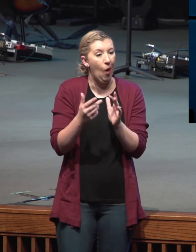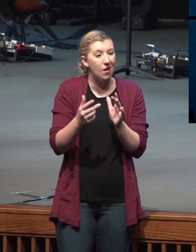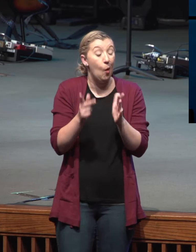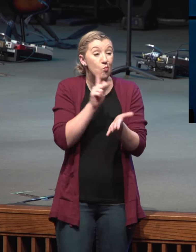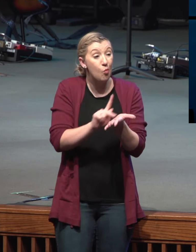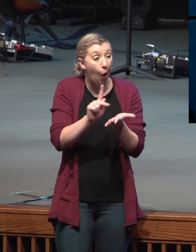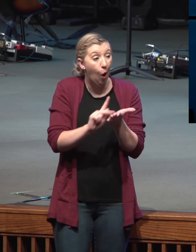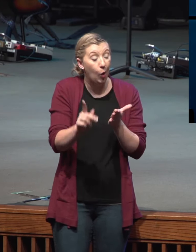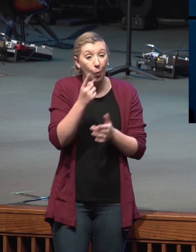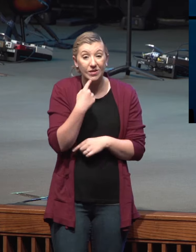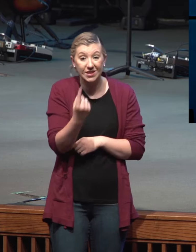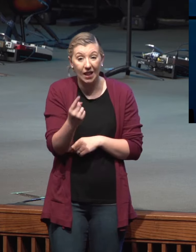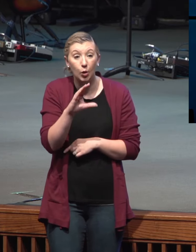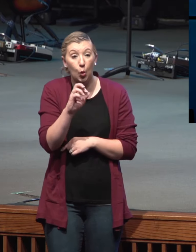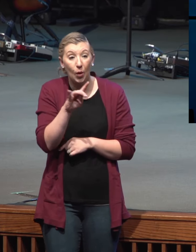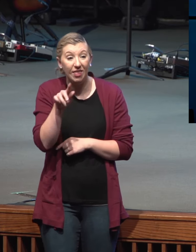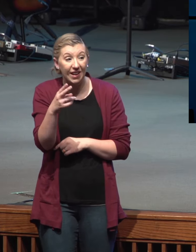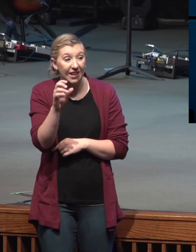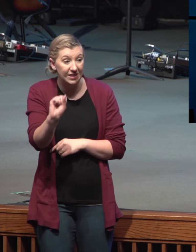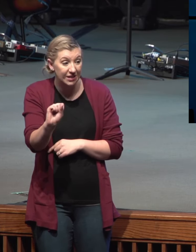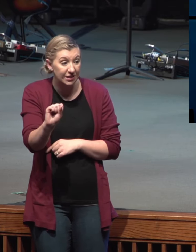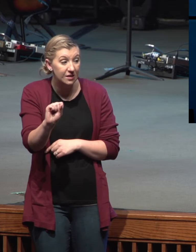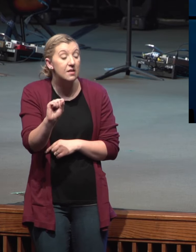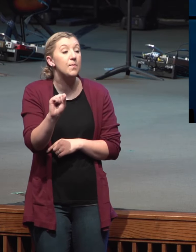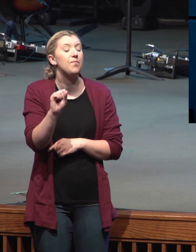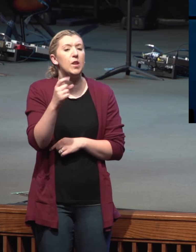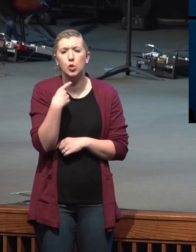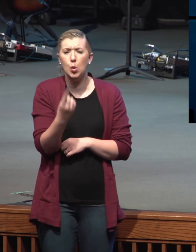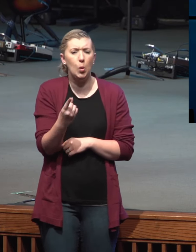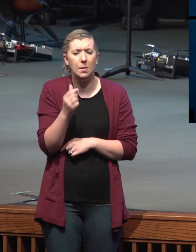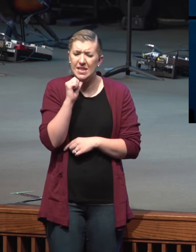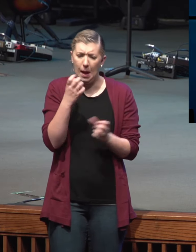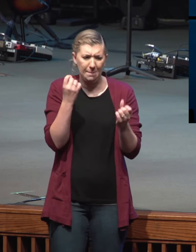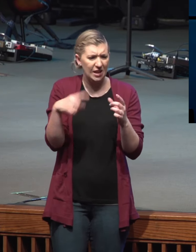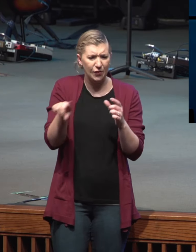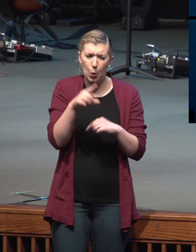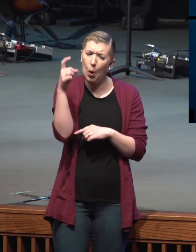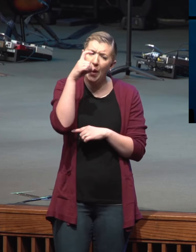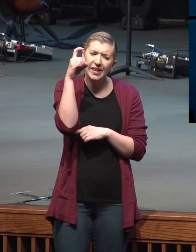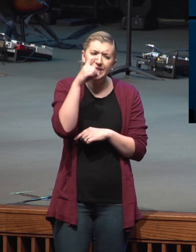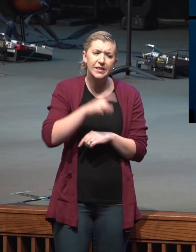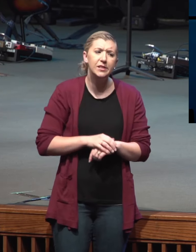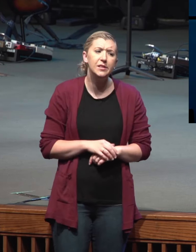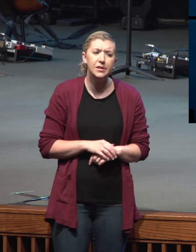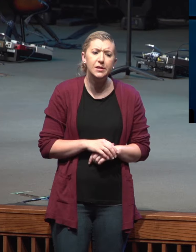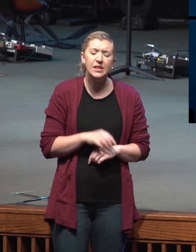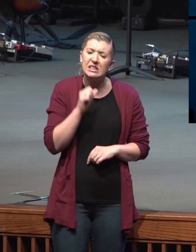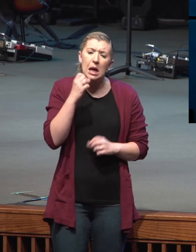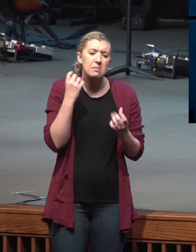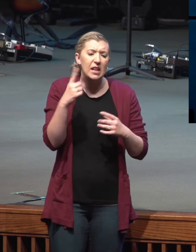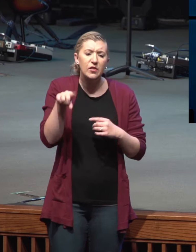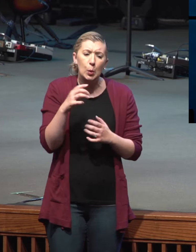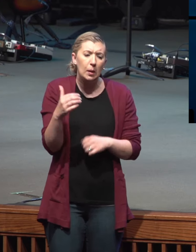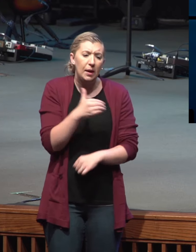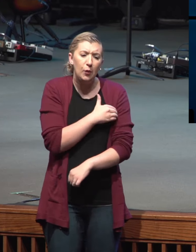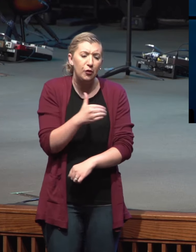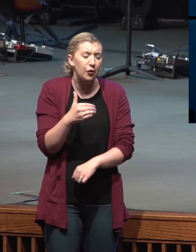was saying to the Corinthians. He told them, not many of you were wise, not many of you were